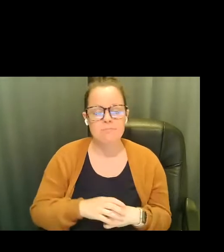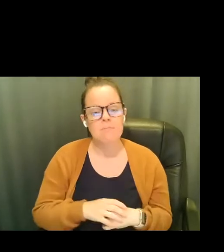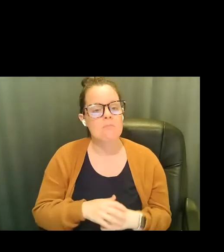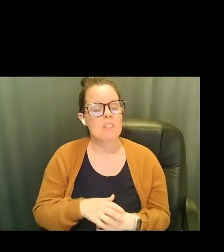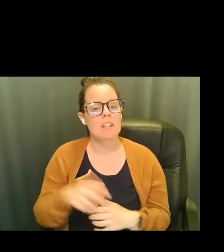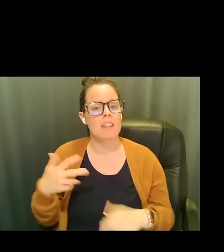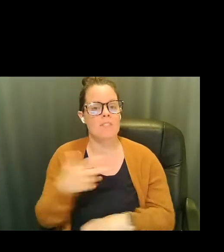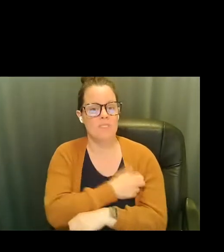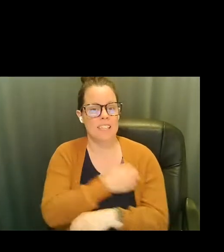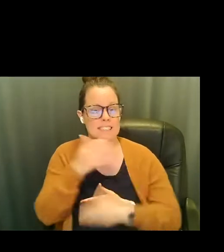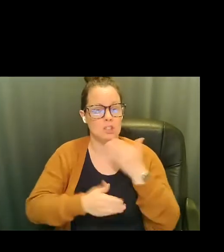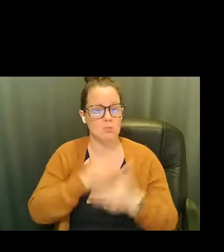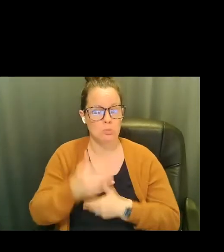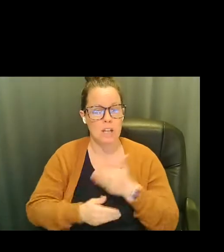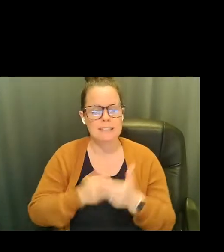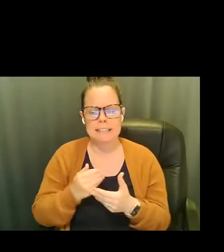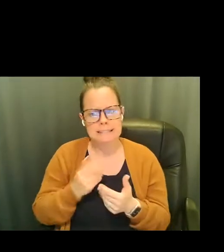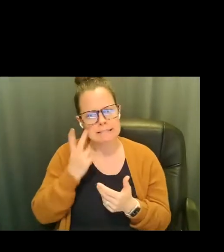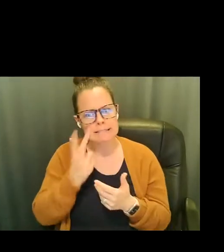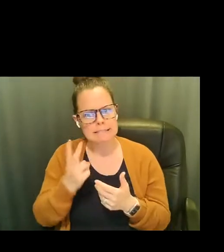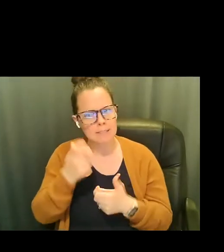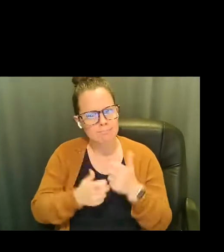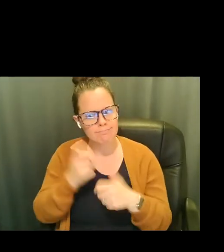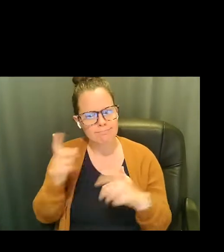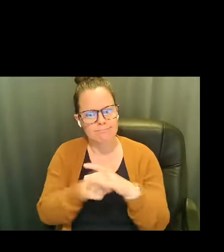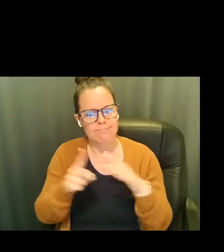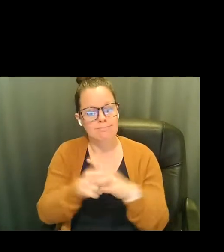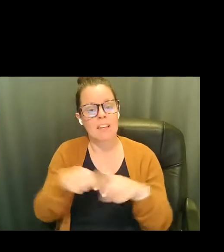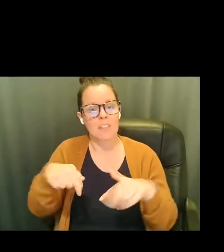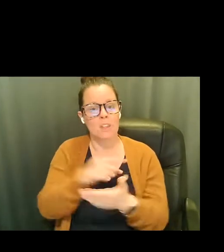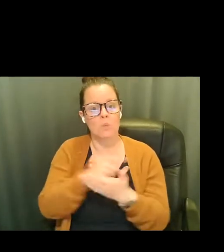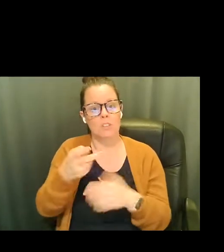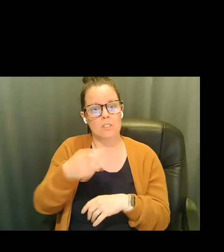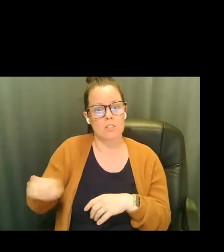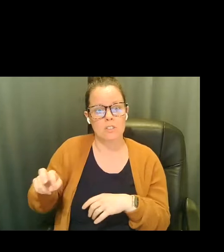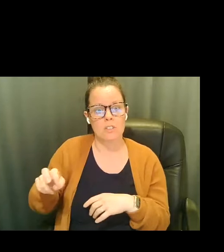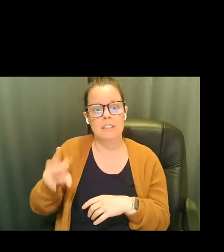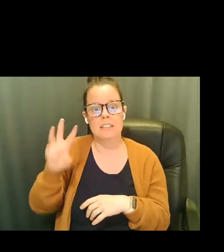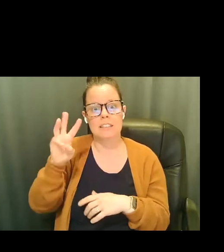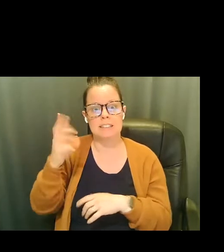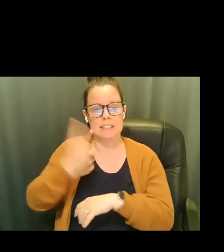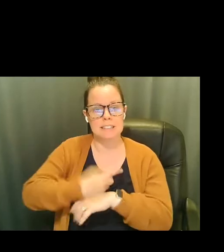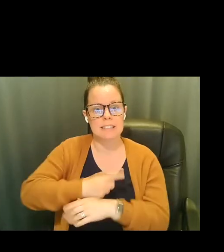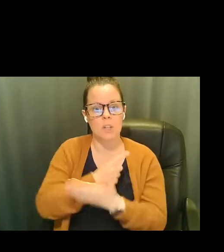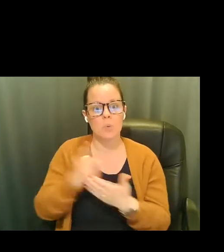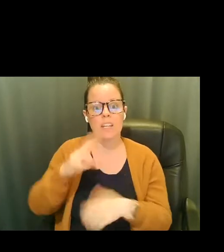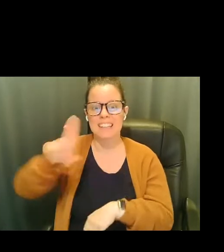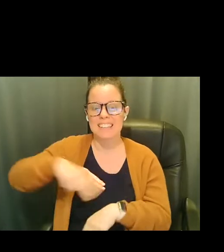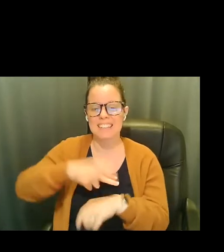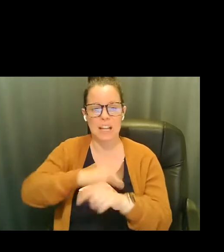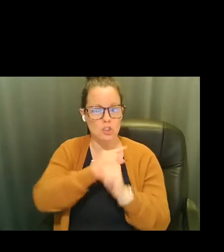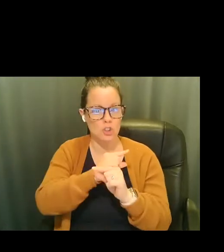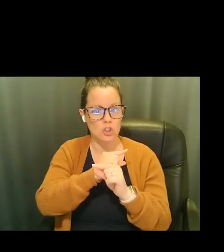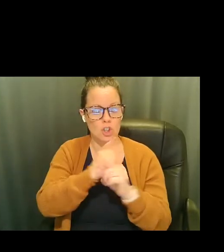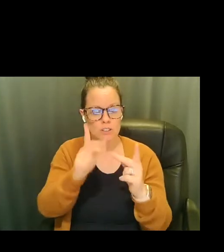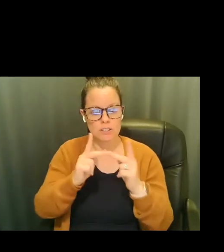vaccination process has seen some bumps. This week, we transitioned to a 6-day-a-week National Guard site at the